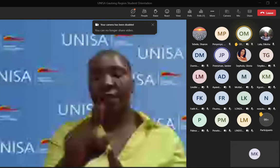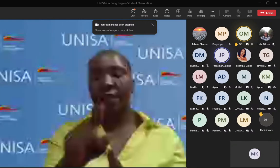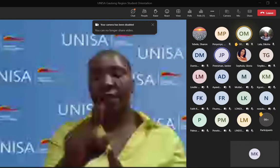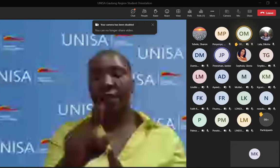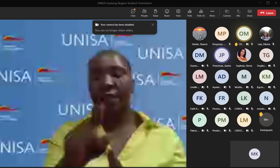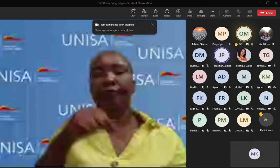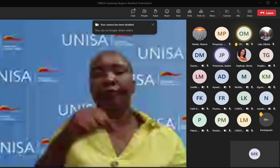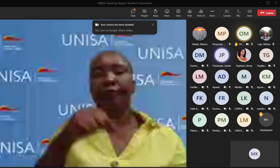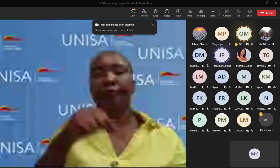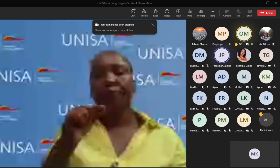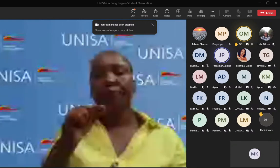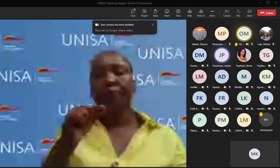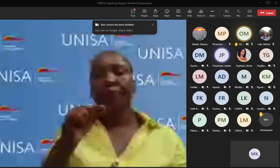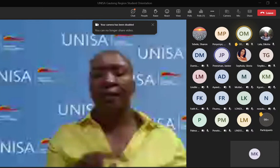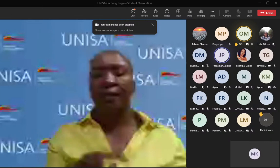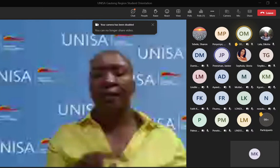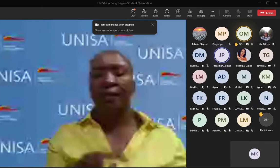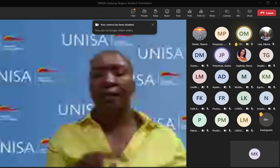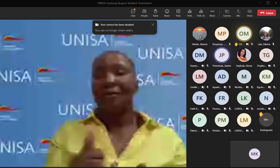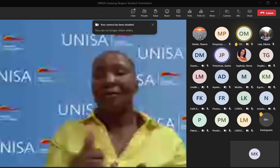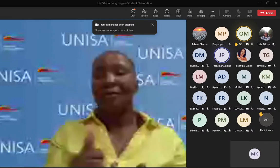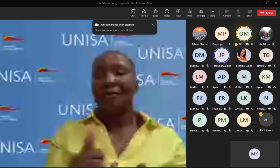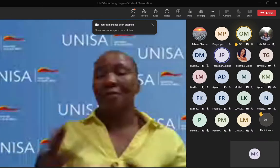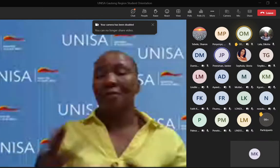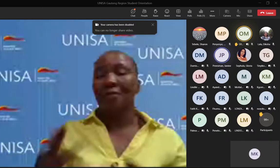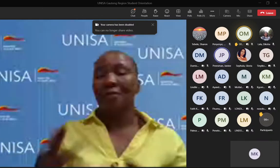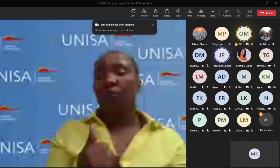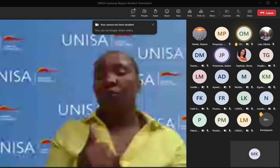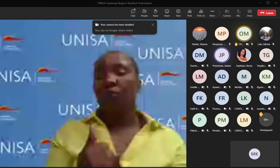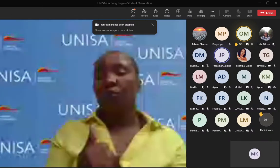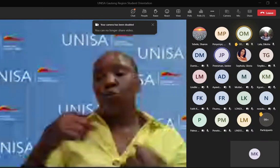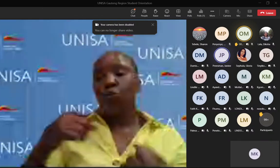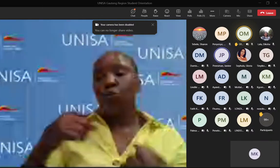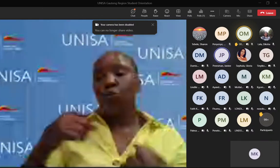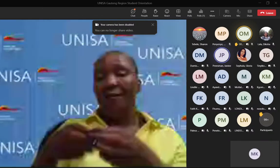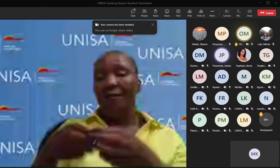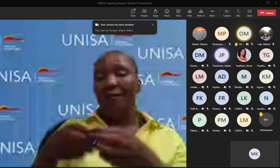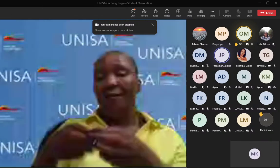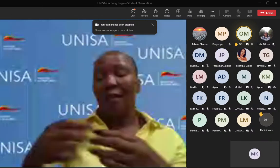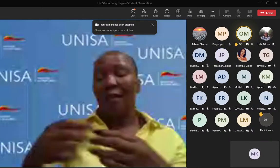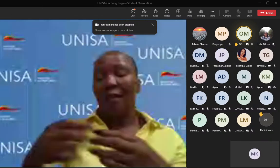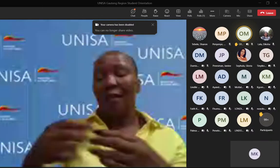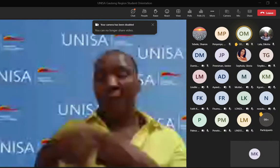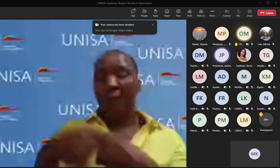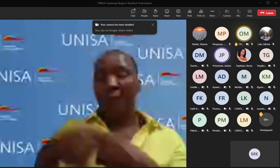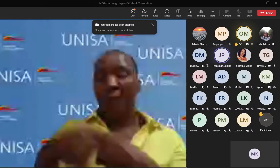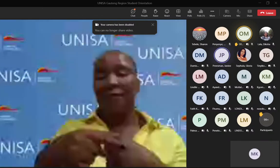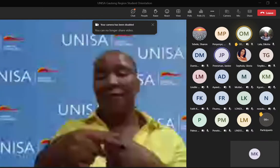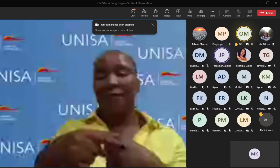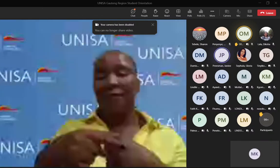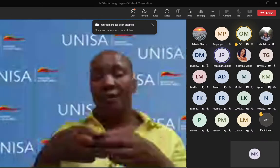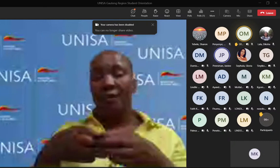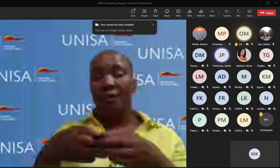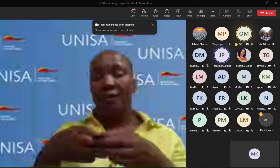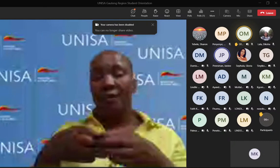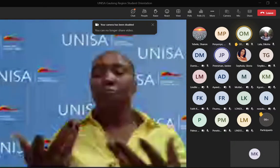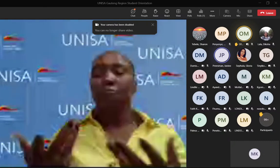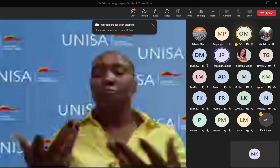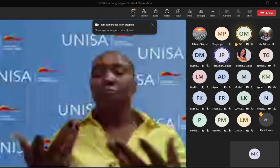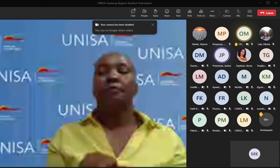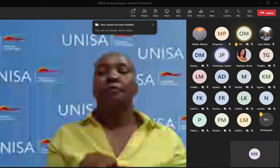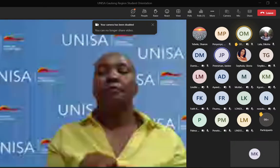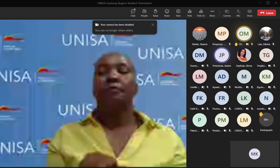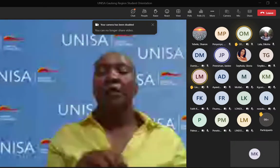Clauses um and she misses the Clause um then it will be recorded and the presentation